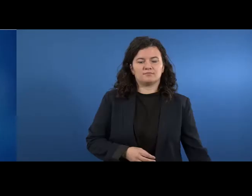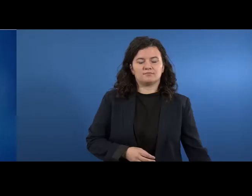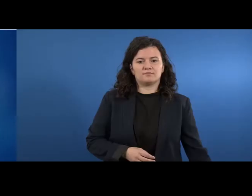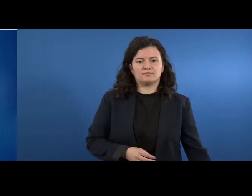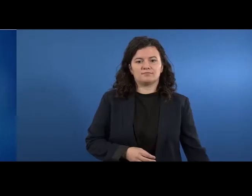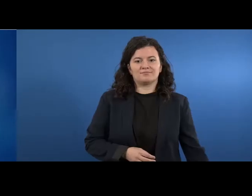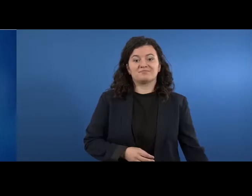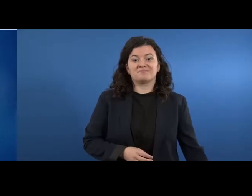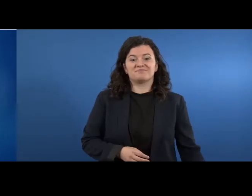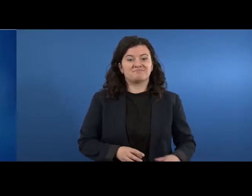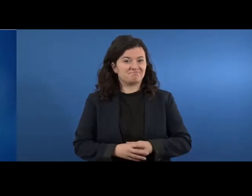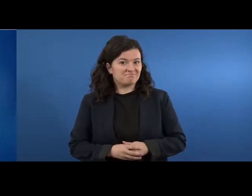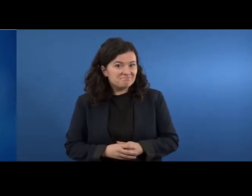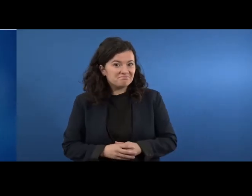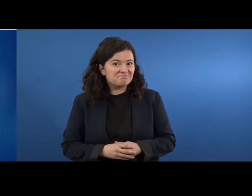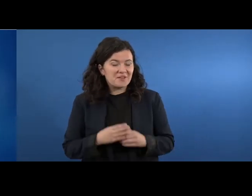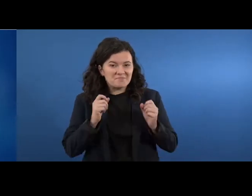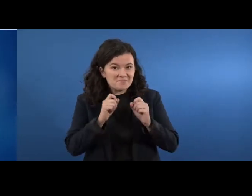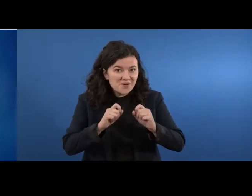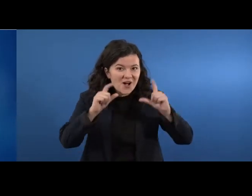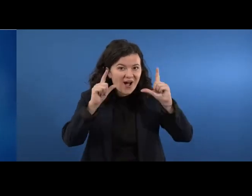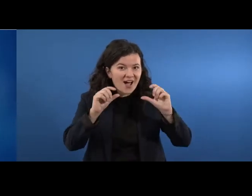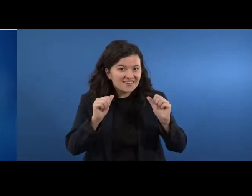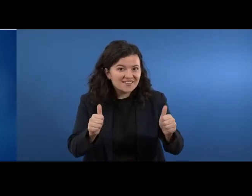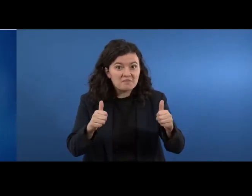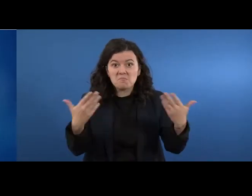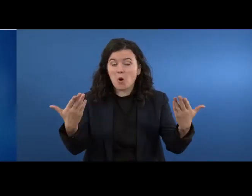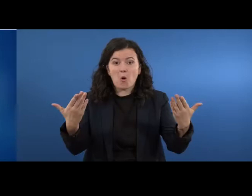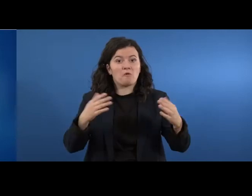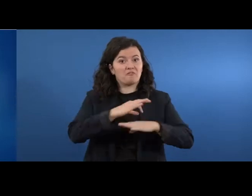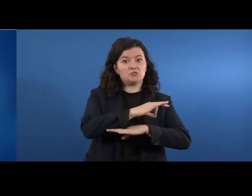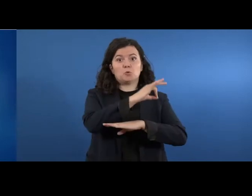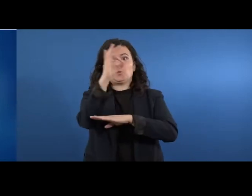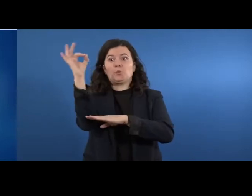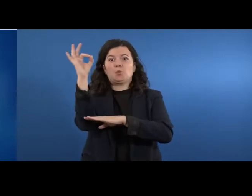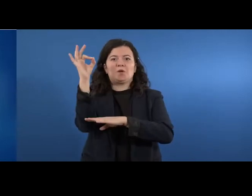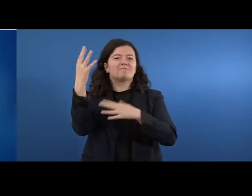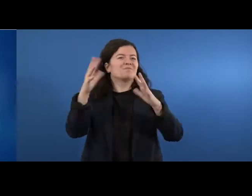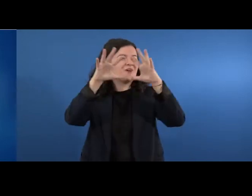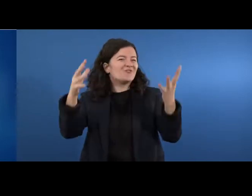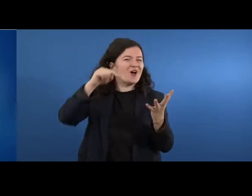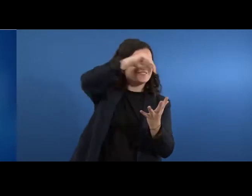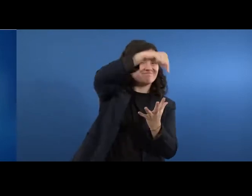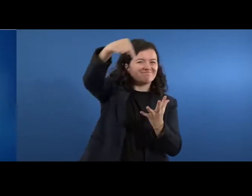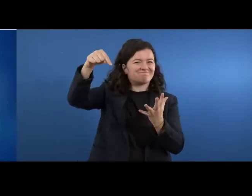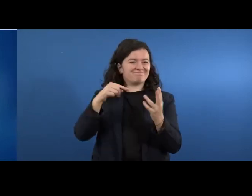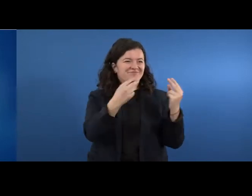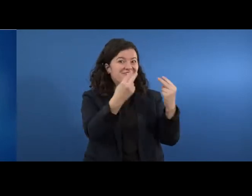Okay, good morning or good afternoon, depending on where you're joining us from. And welcome